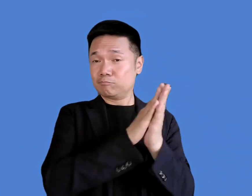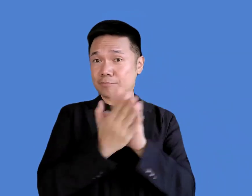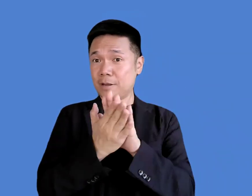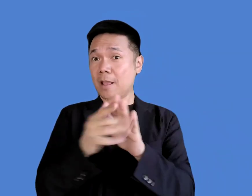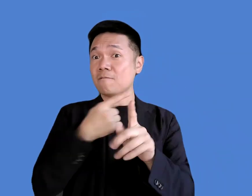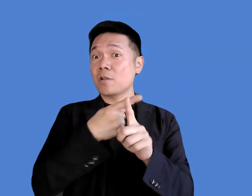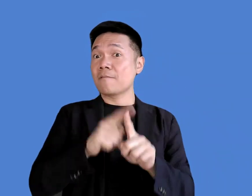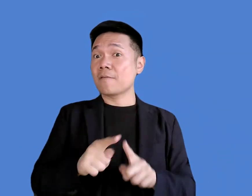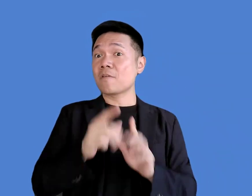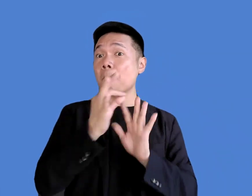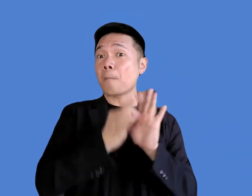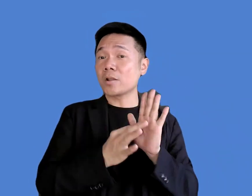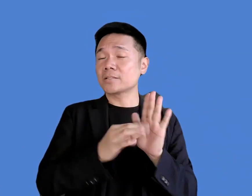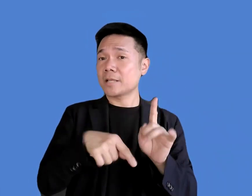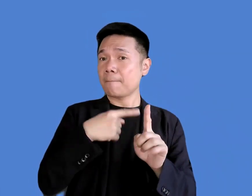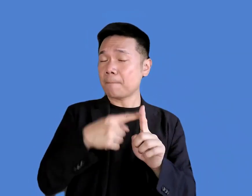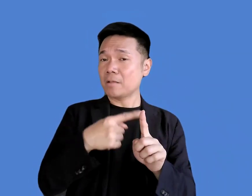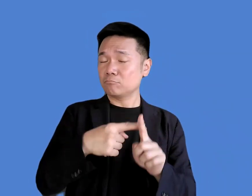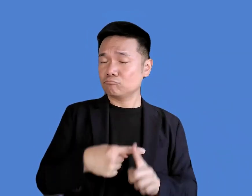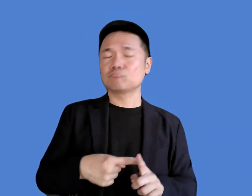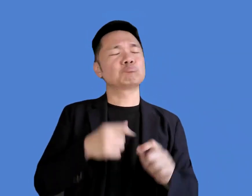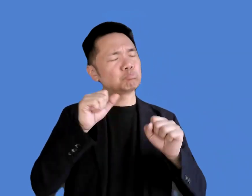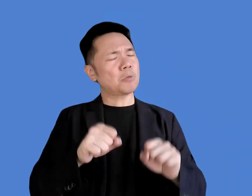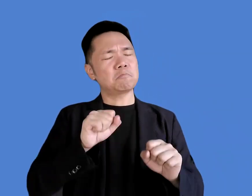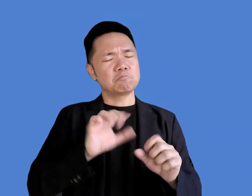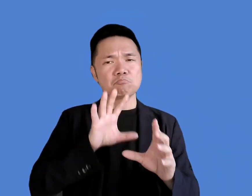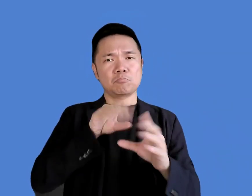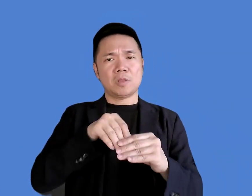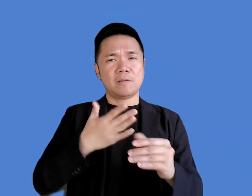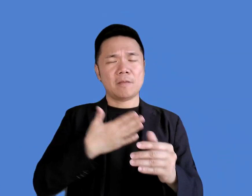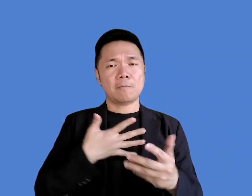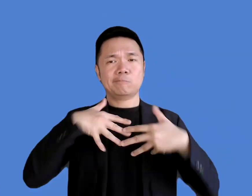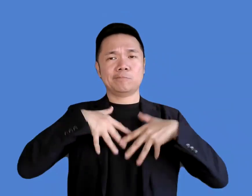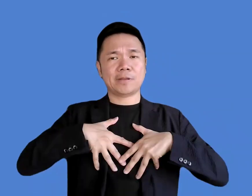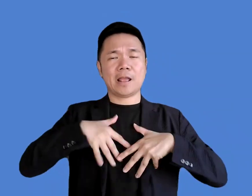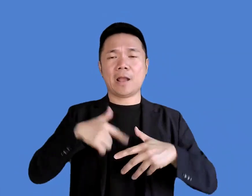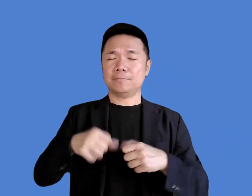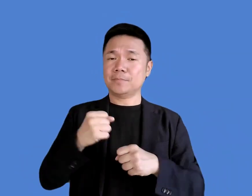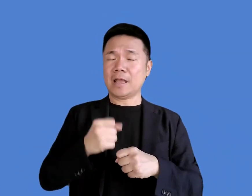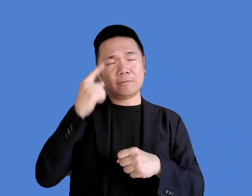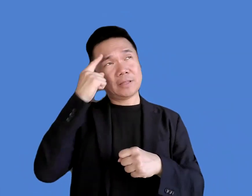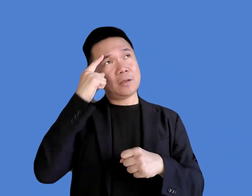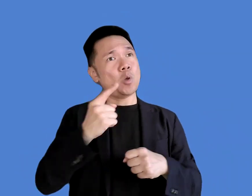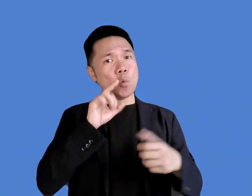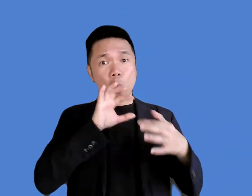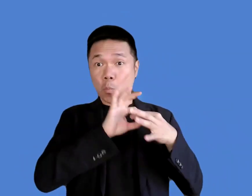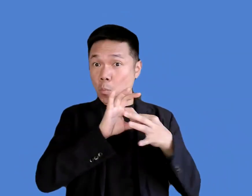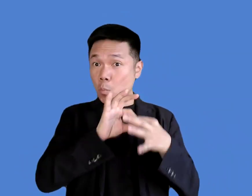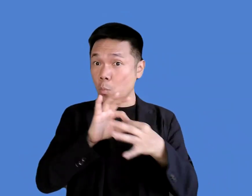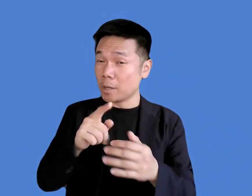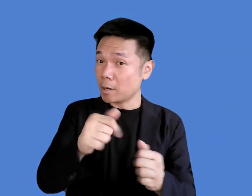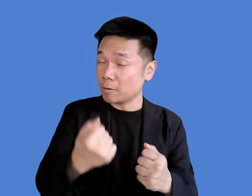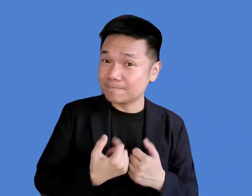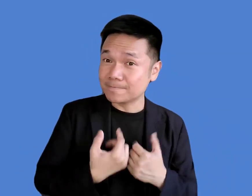business policies and practices like you mentioned earlier. So I believe our joint efforts can really can hopefully